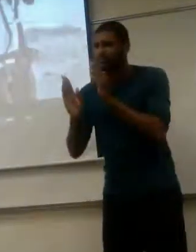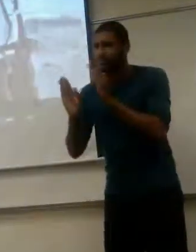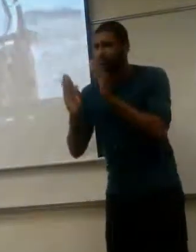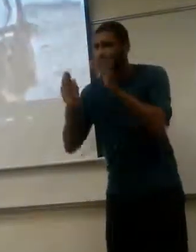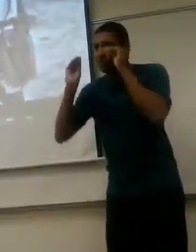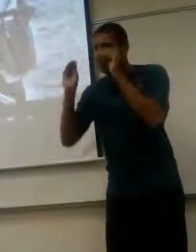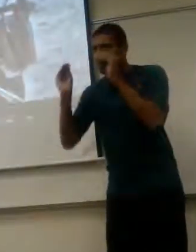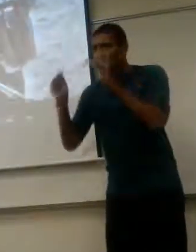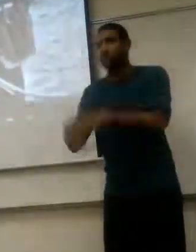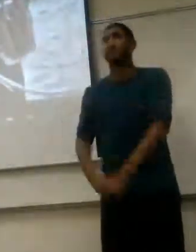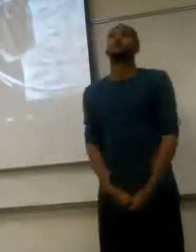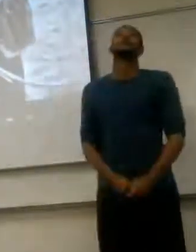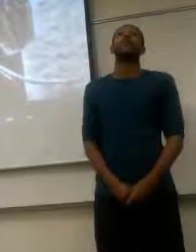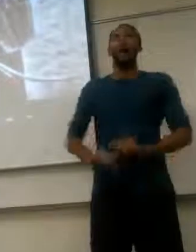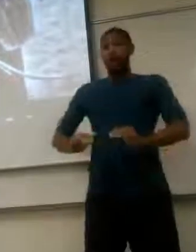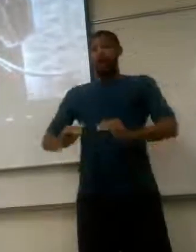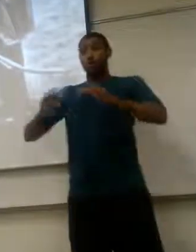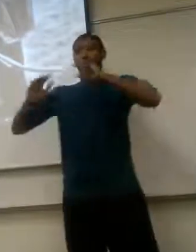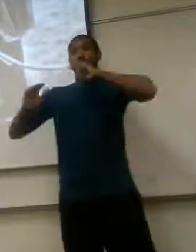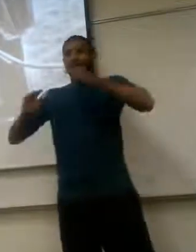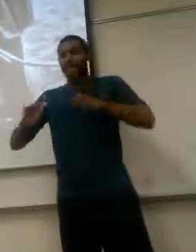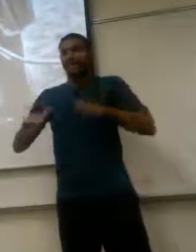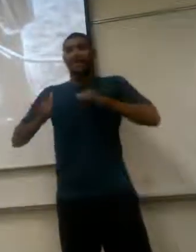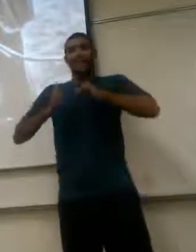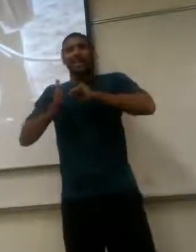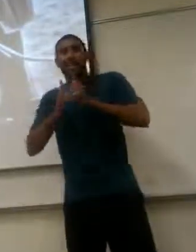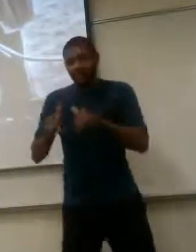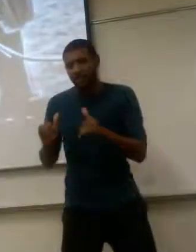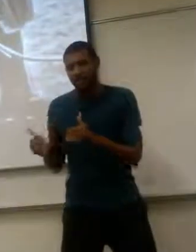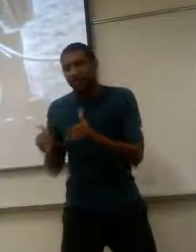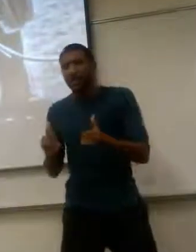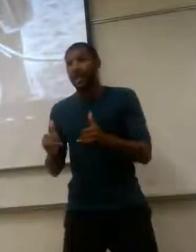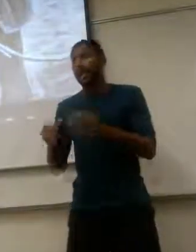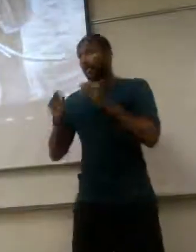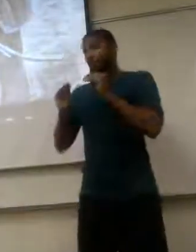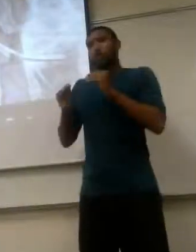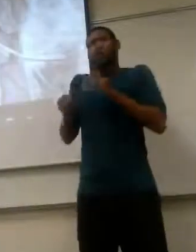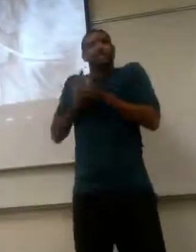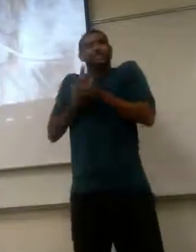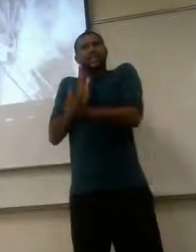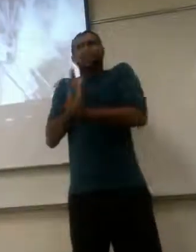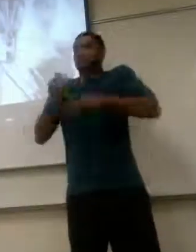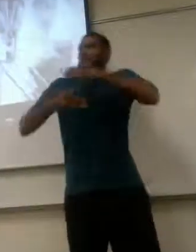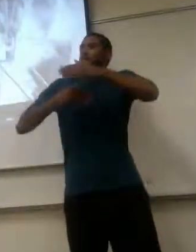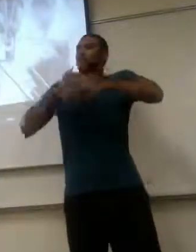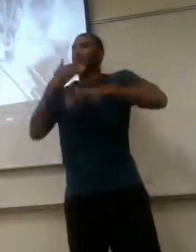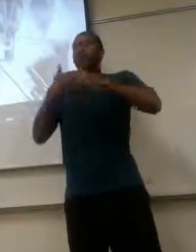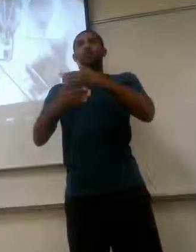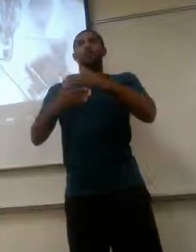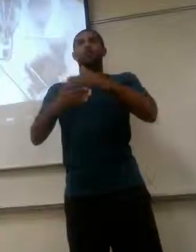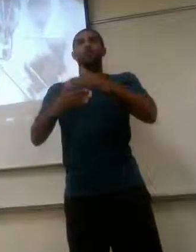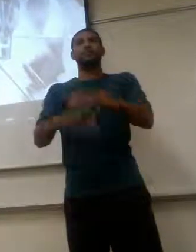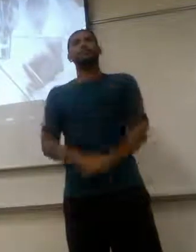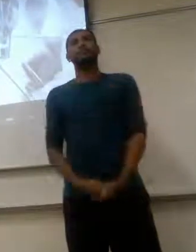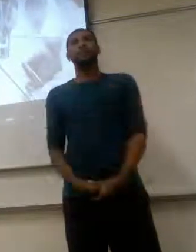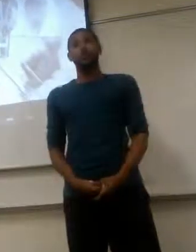children taught us the skills that will serve us well in later life. Young girls would play with dolls and